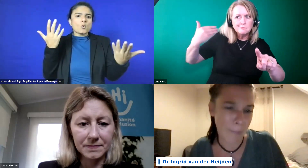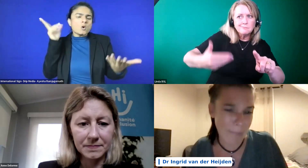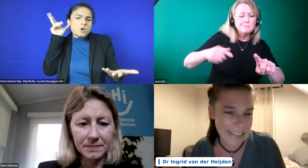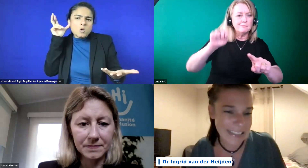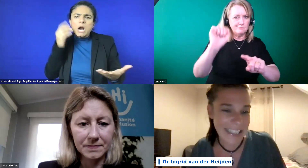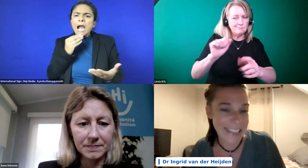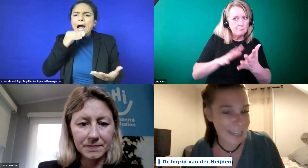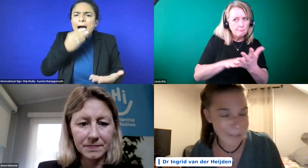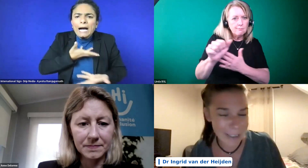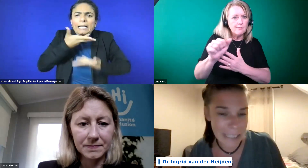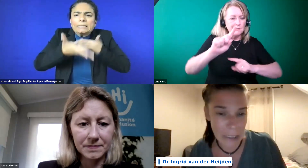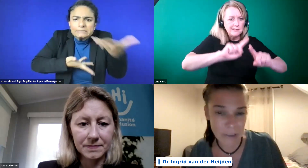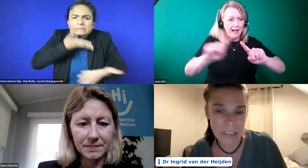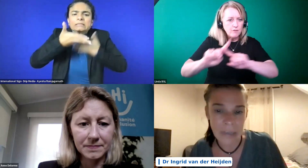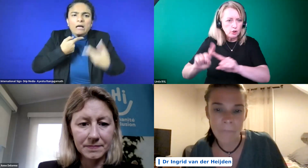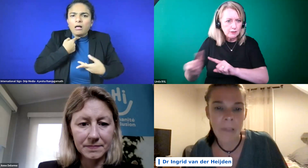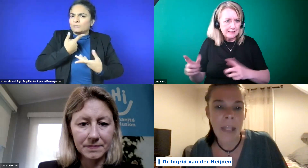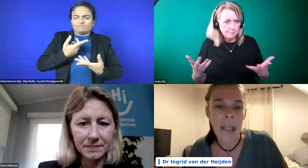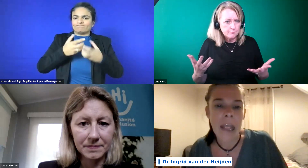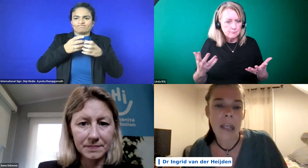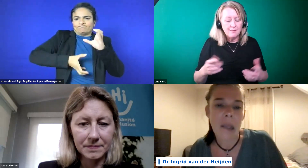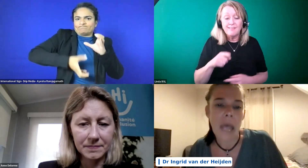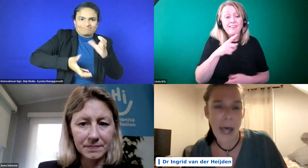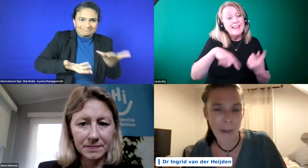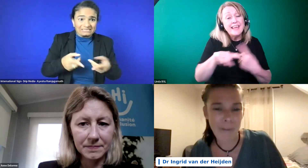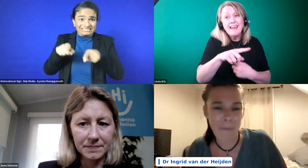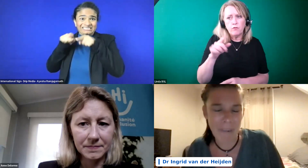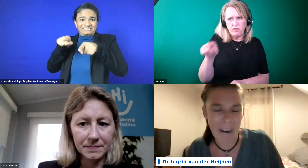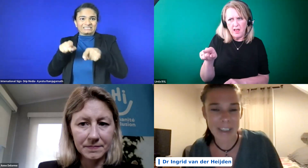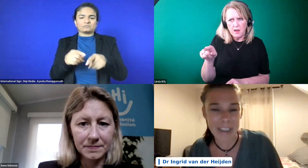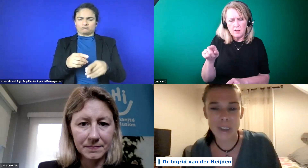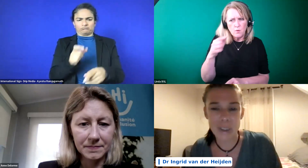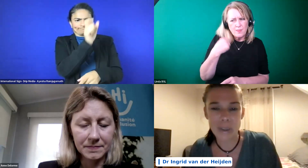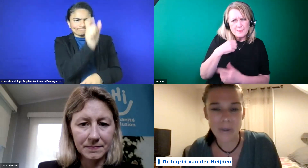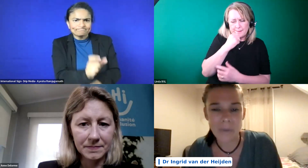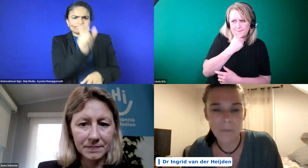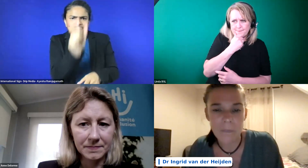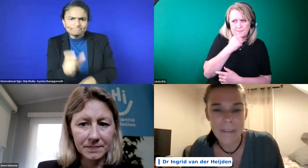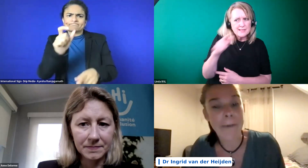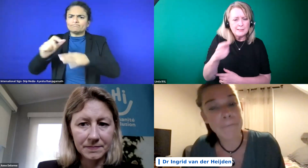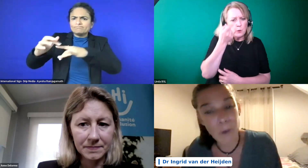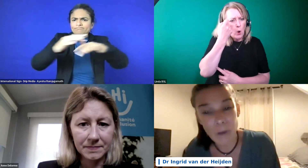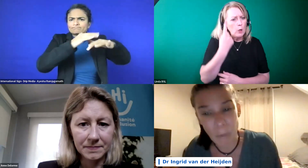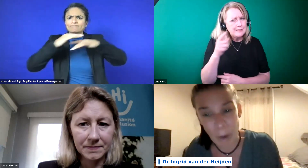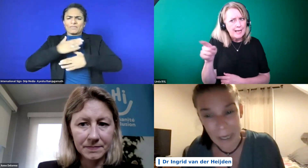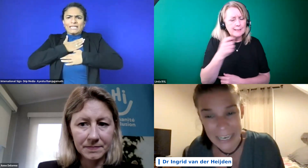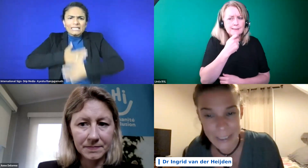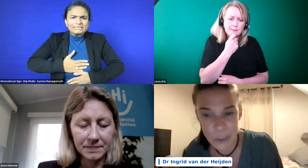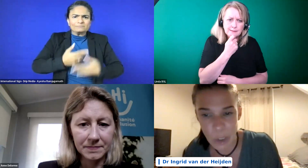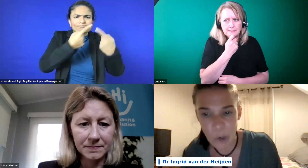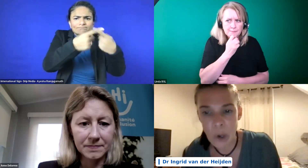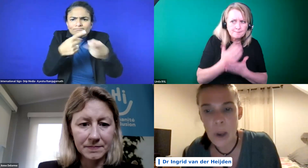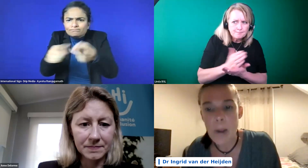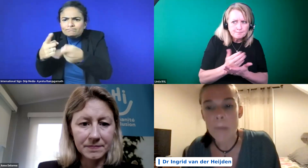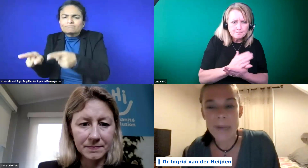or capacity is ever in doubt, health providers can build on what